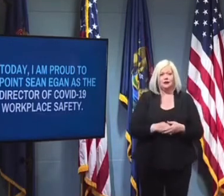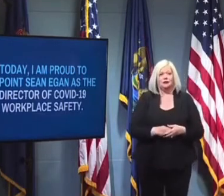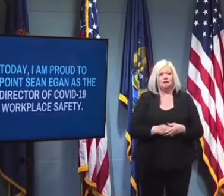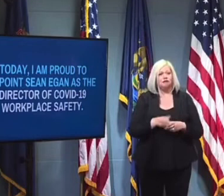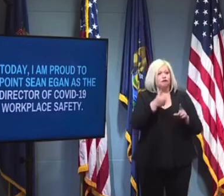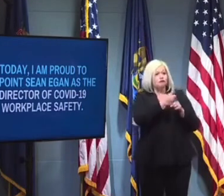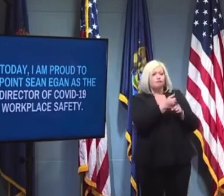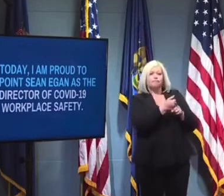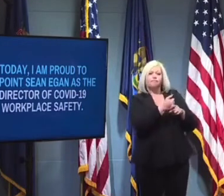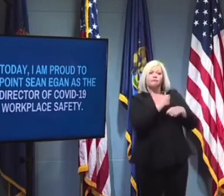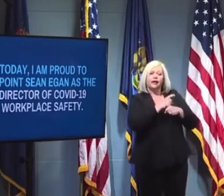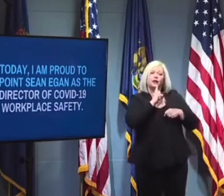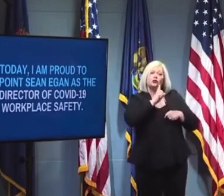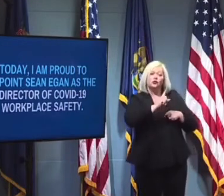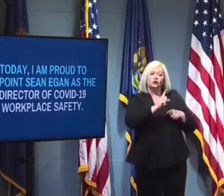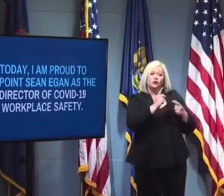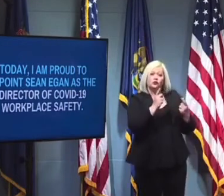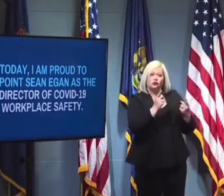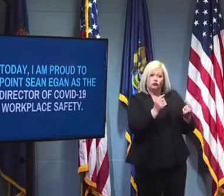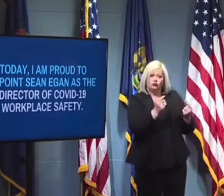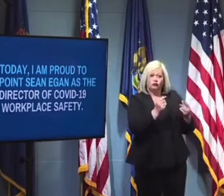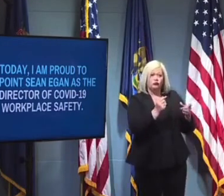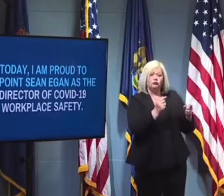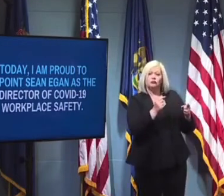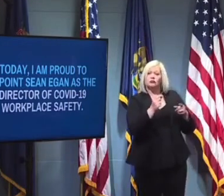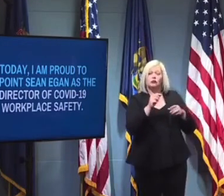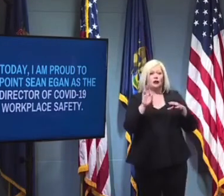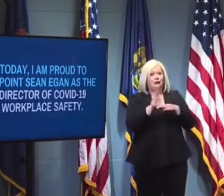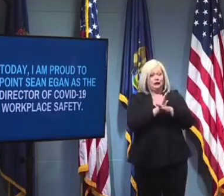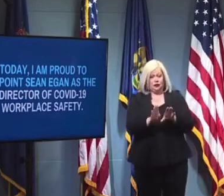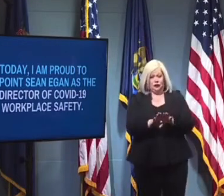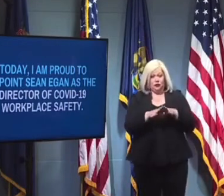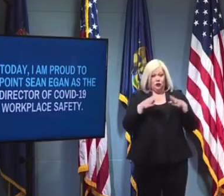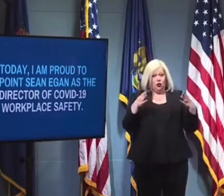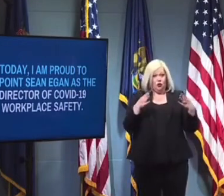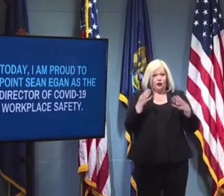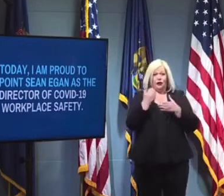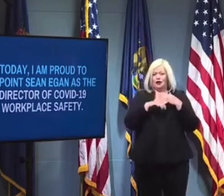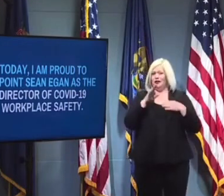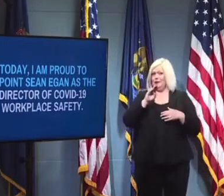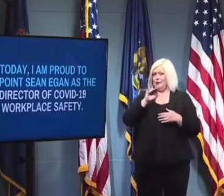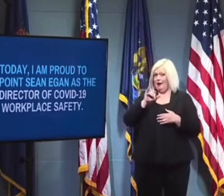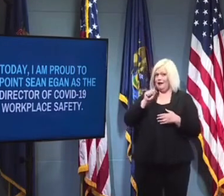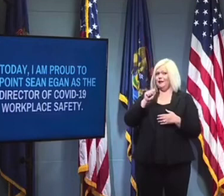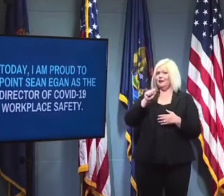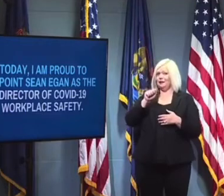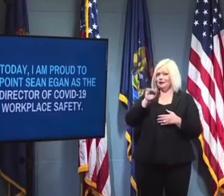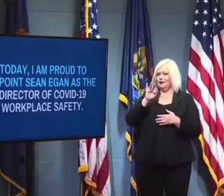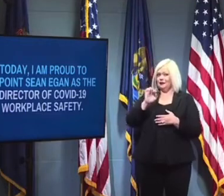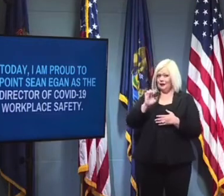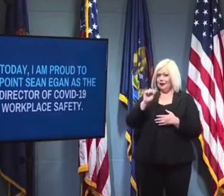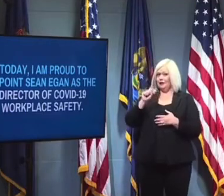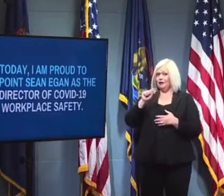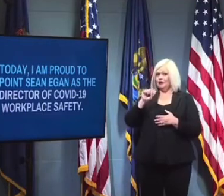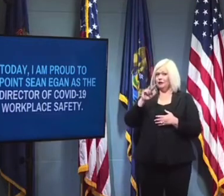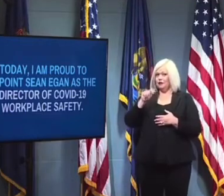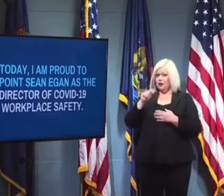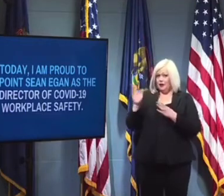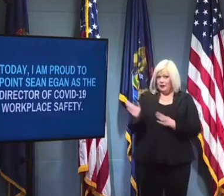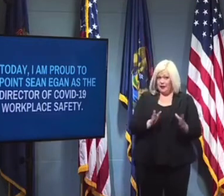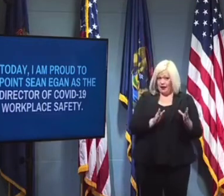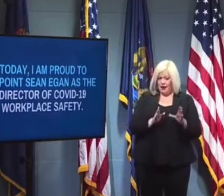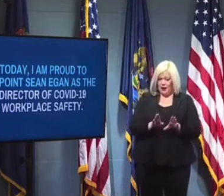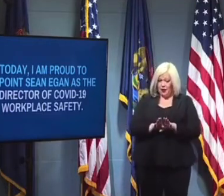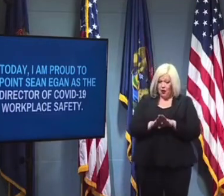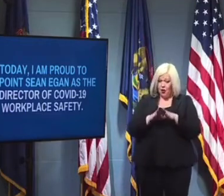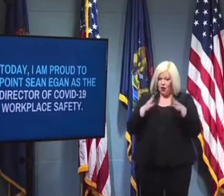for helping to ensure that as business across the state reopens under the My Safe Start plan, they enact strict